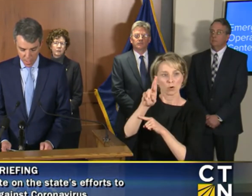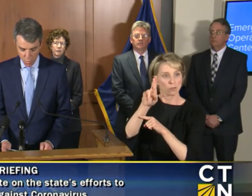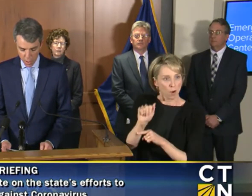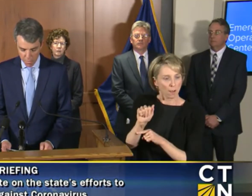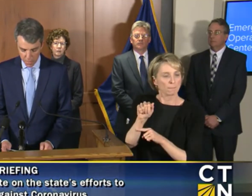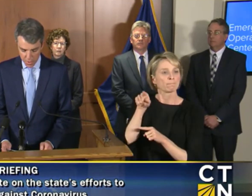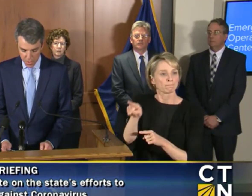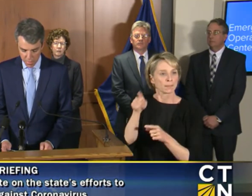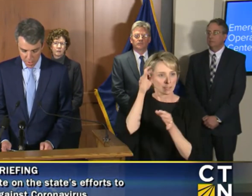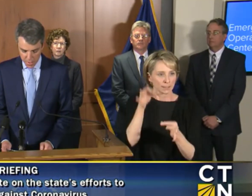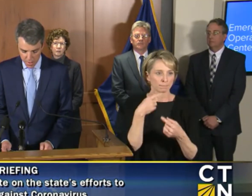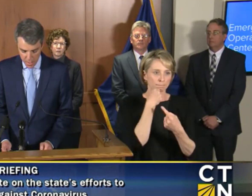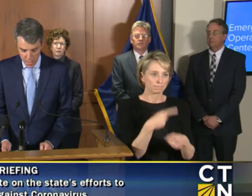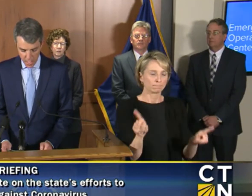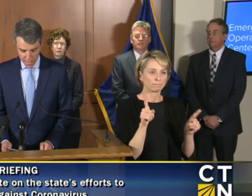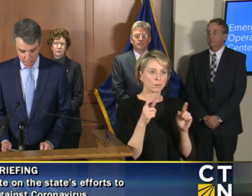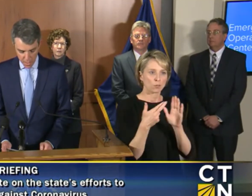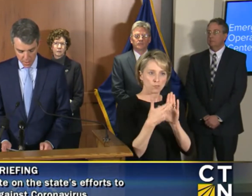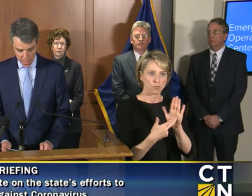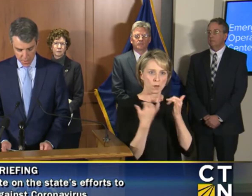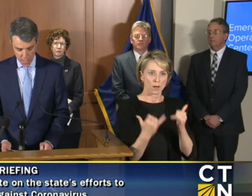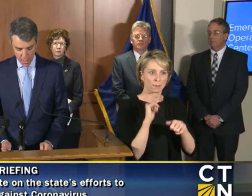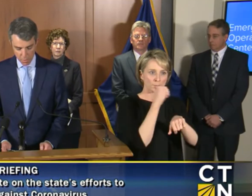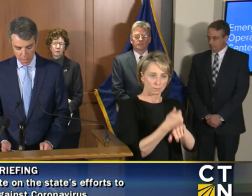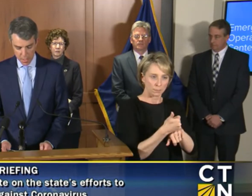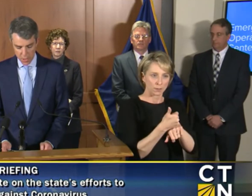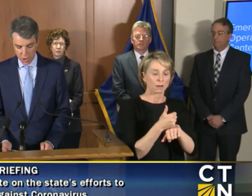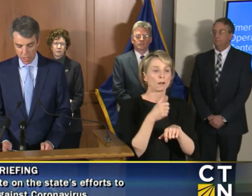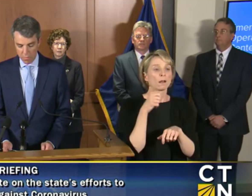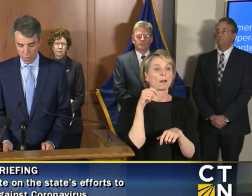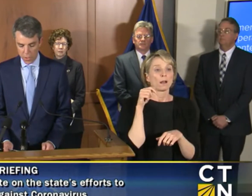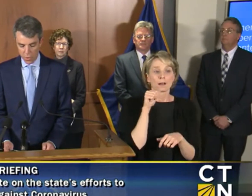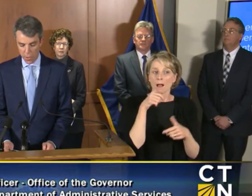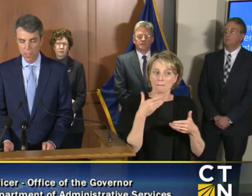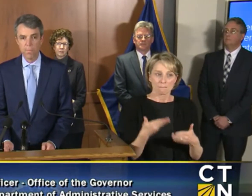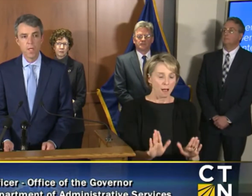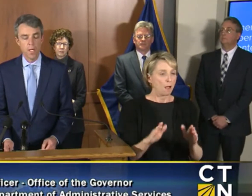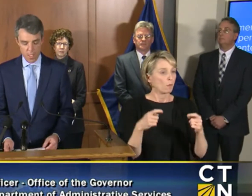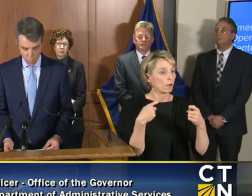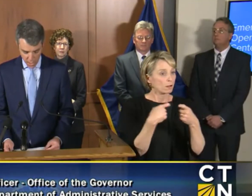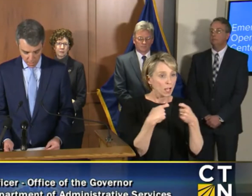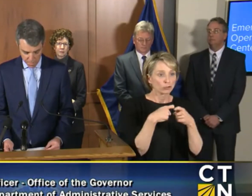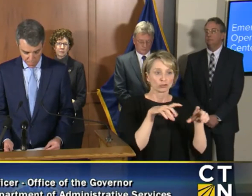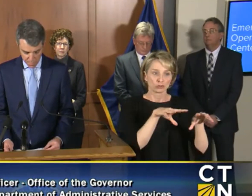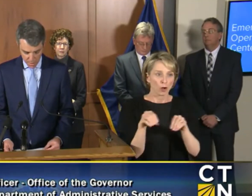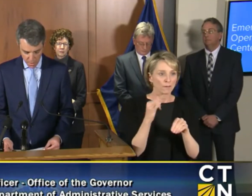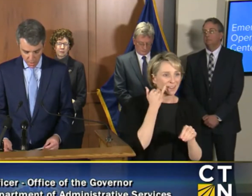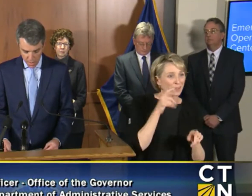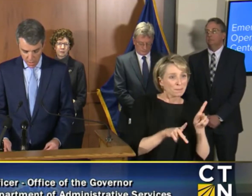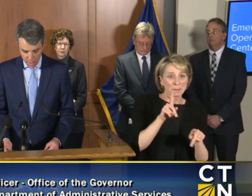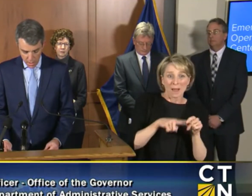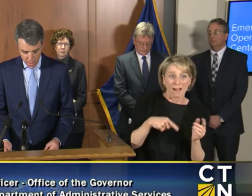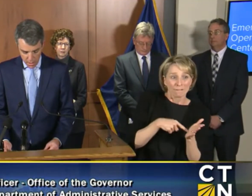electric, and water public services that it regulates implement a shutoff moratorium as well.